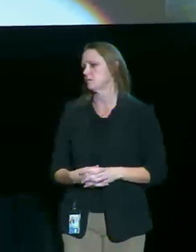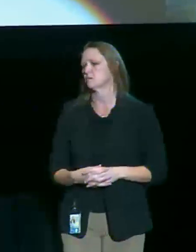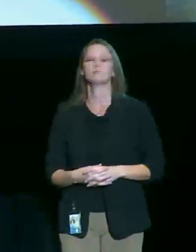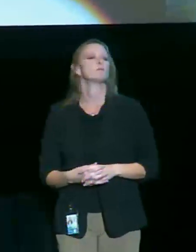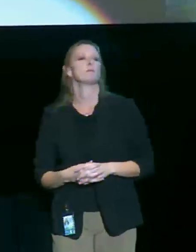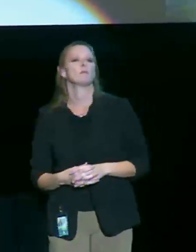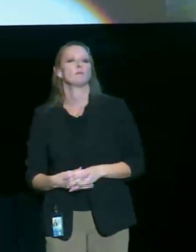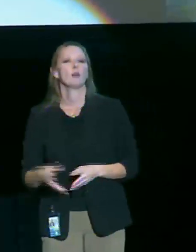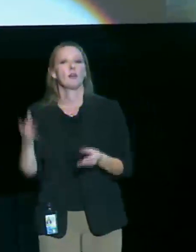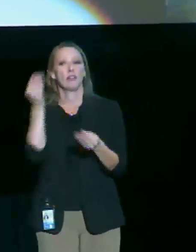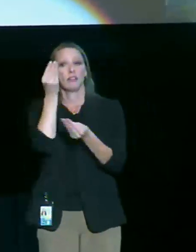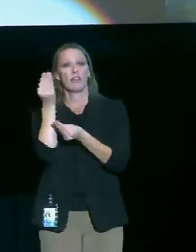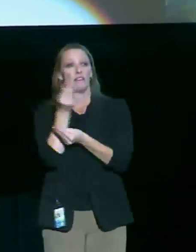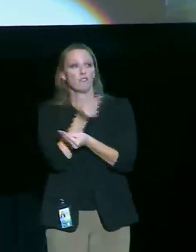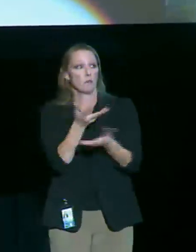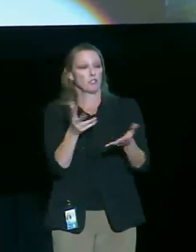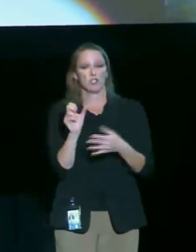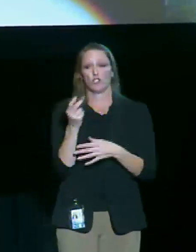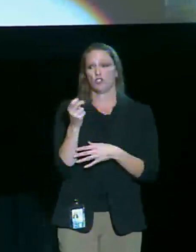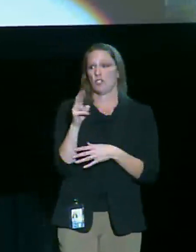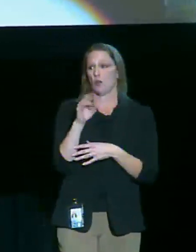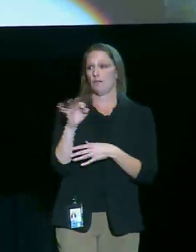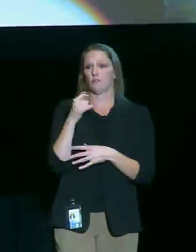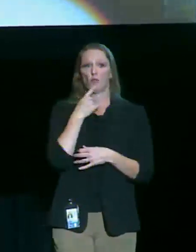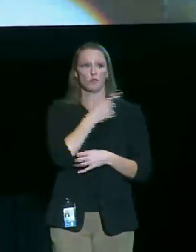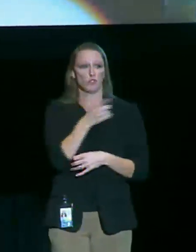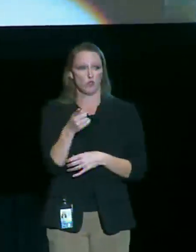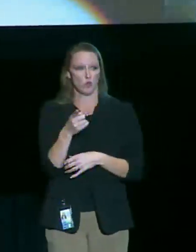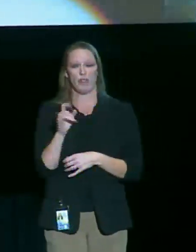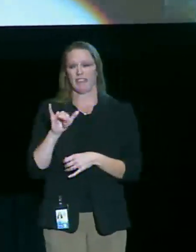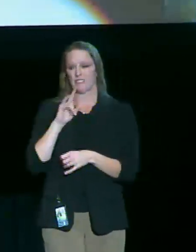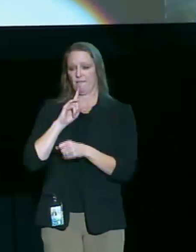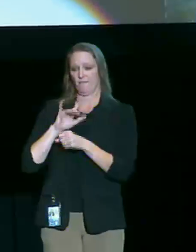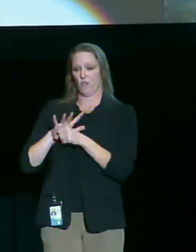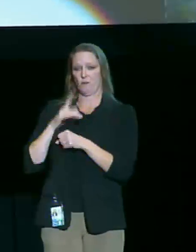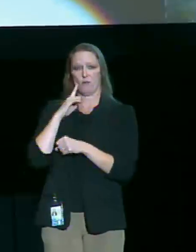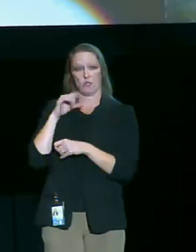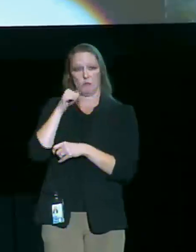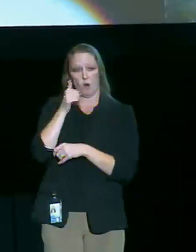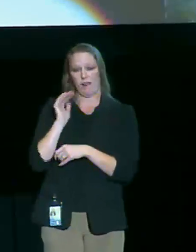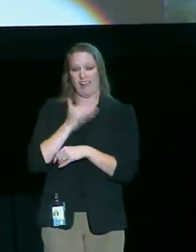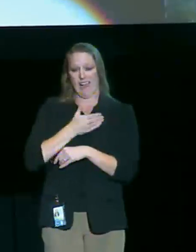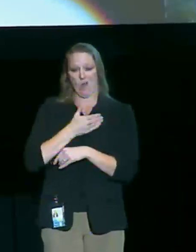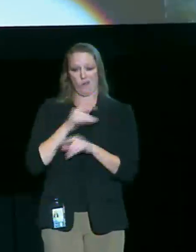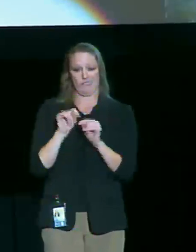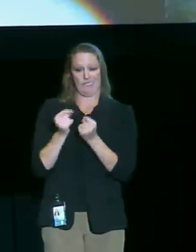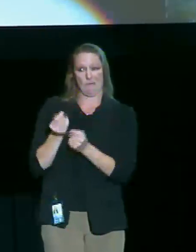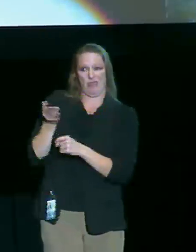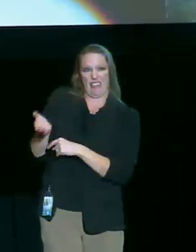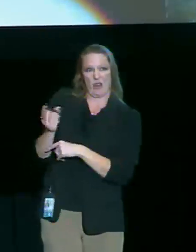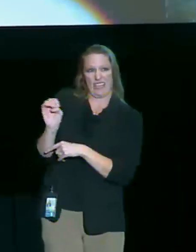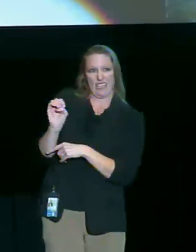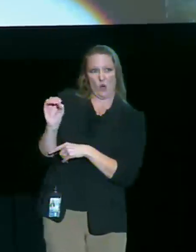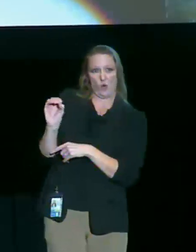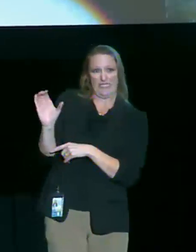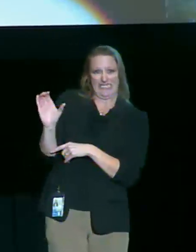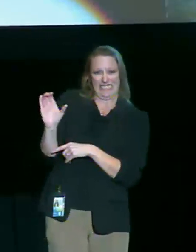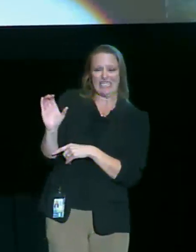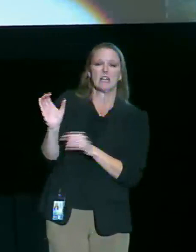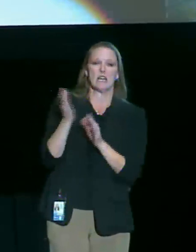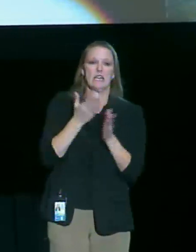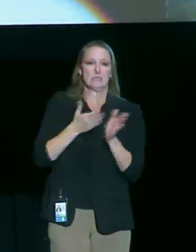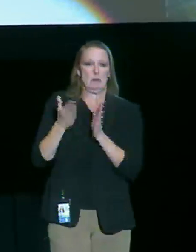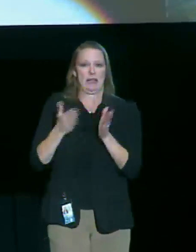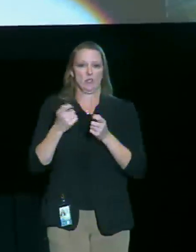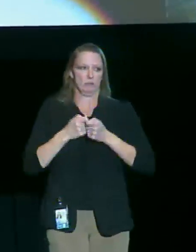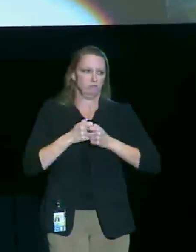The information that the sheriff just told you that is confirmed for tomorrow, our team is back at the EOC preparing that to go out publicly. So we will be sending that to